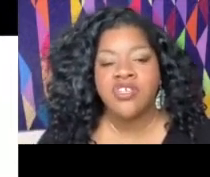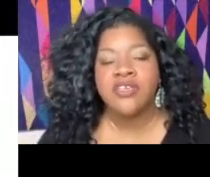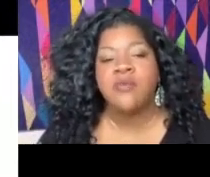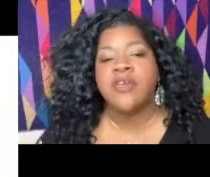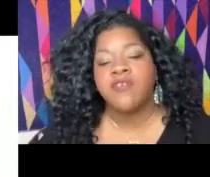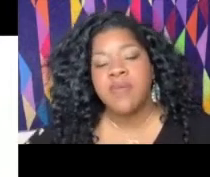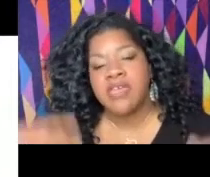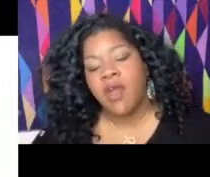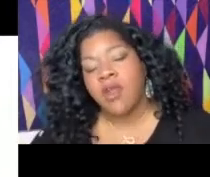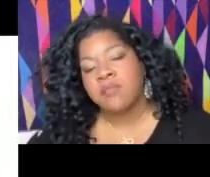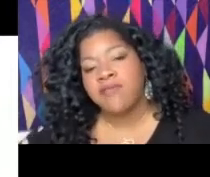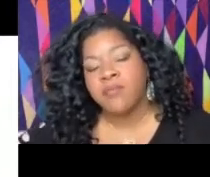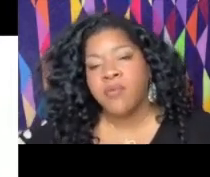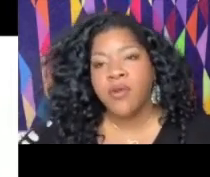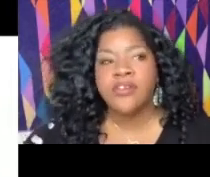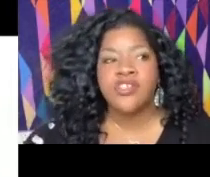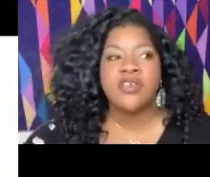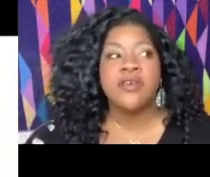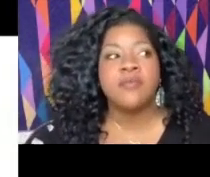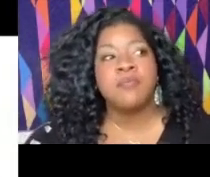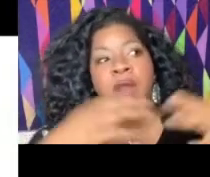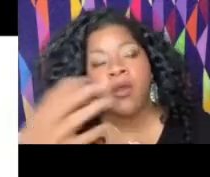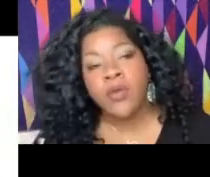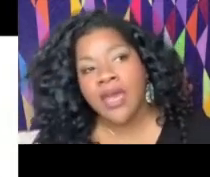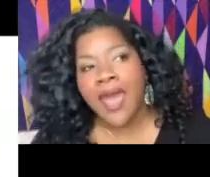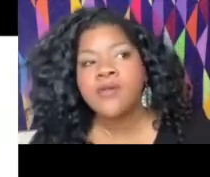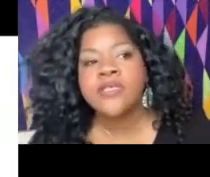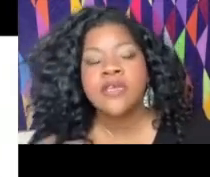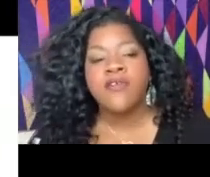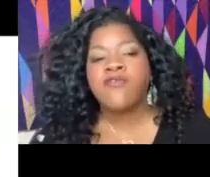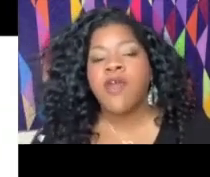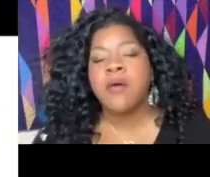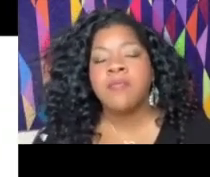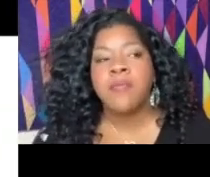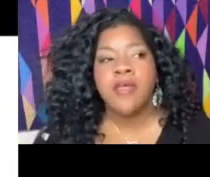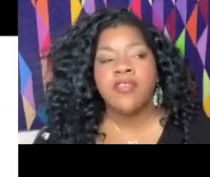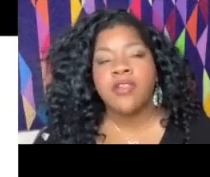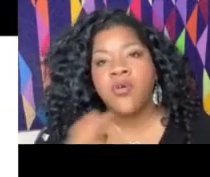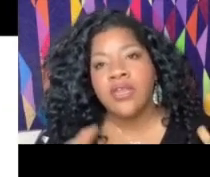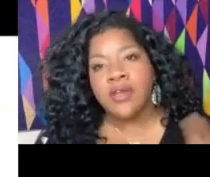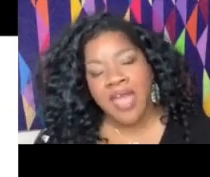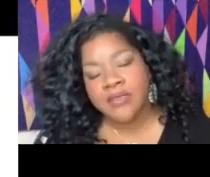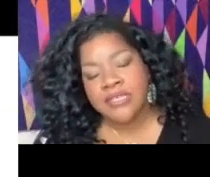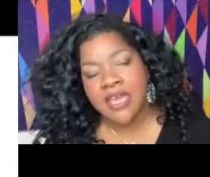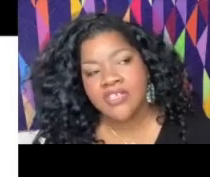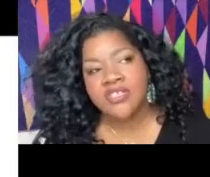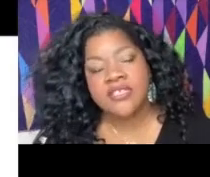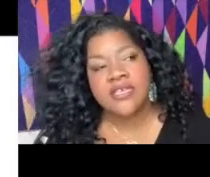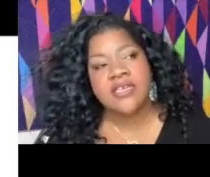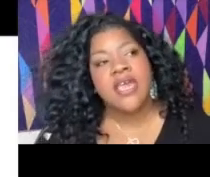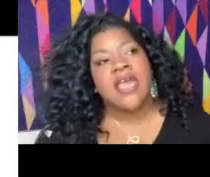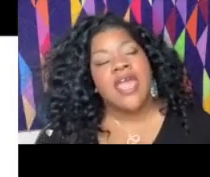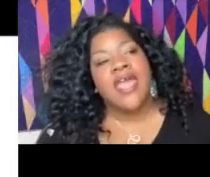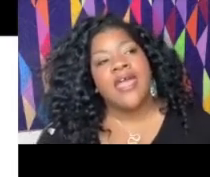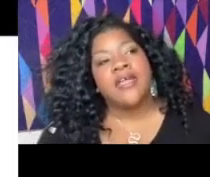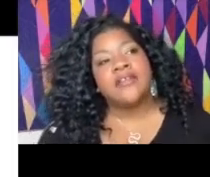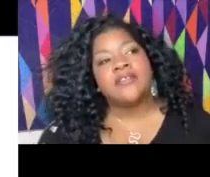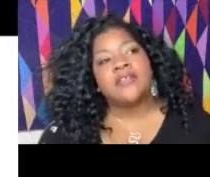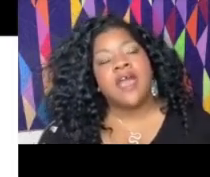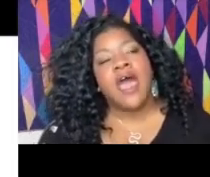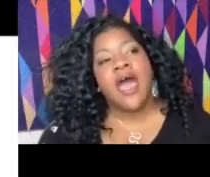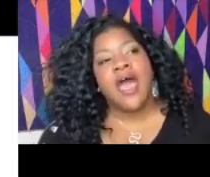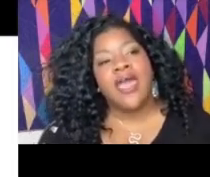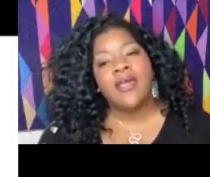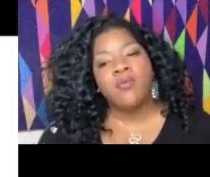I eventually went from making art on my front porch to borrowing a house from the low income housing agency.